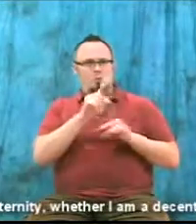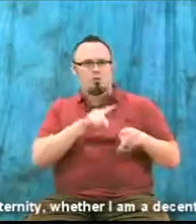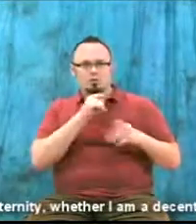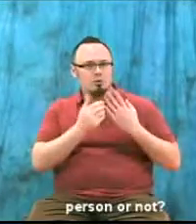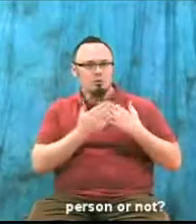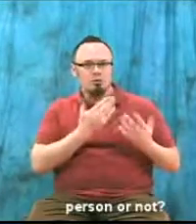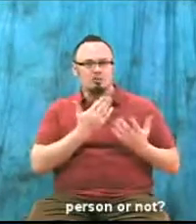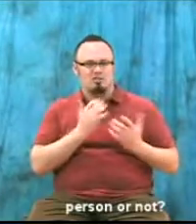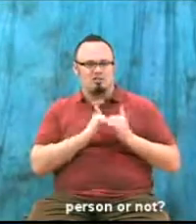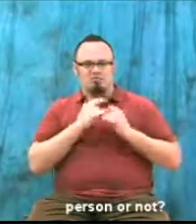not?